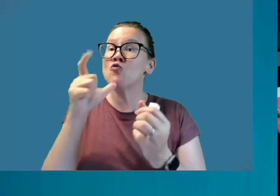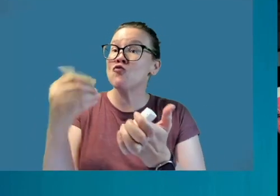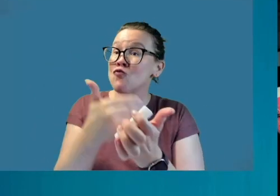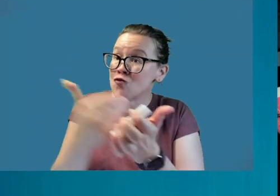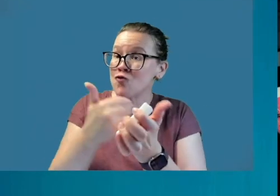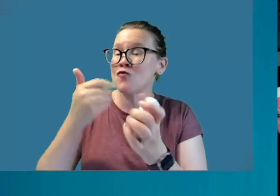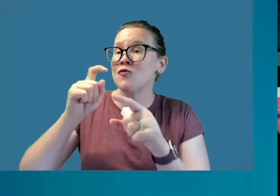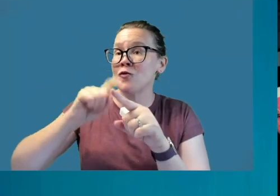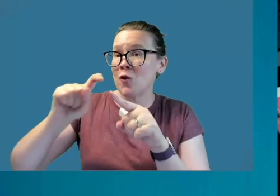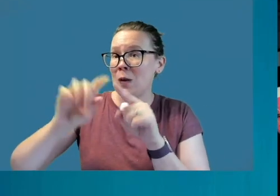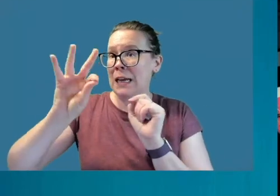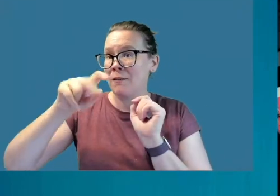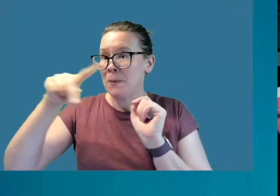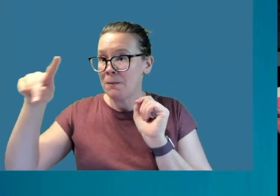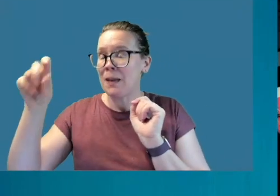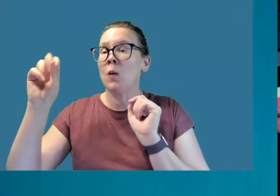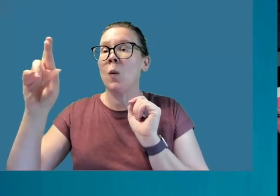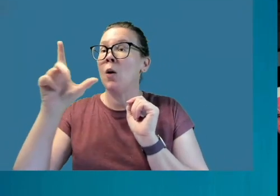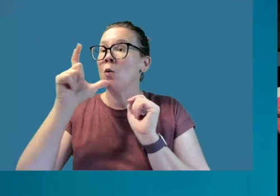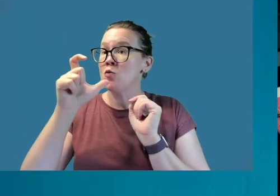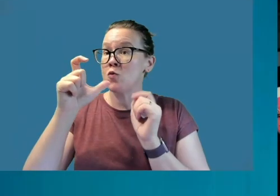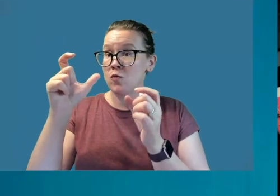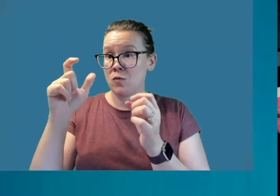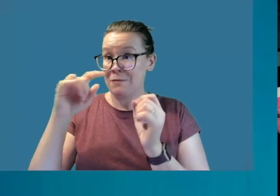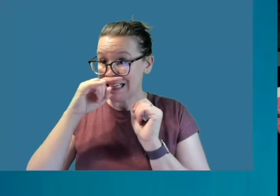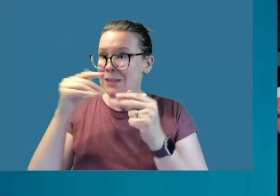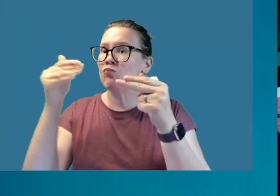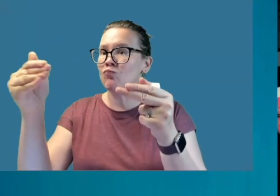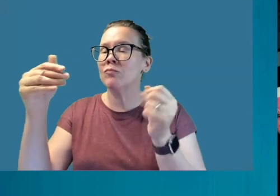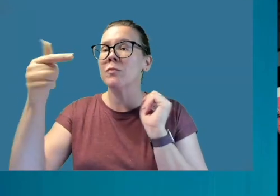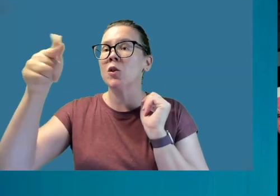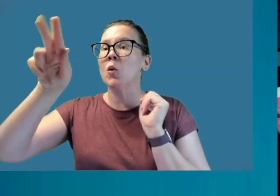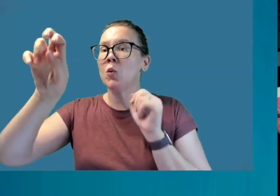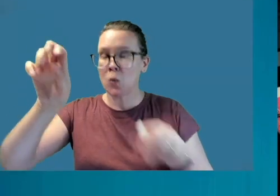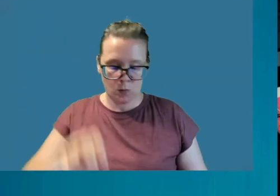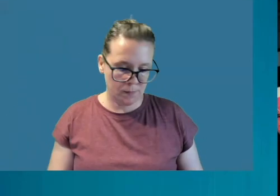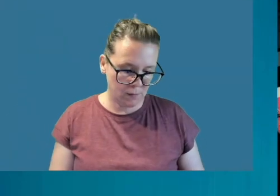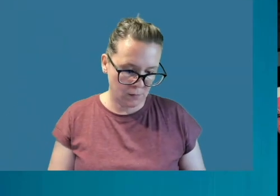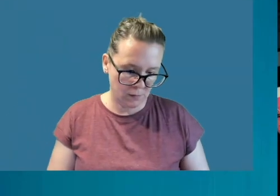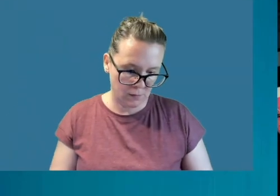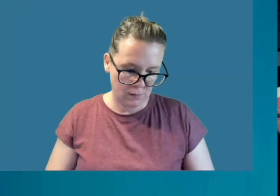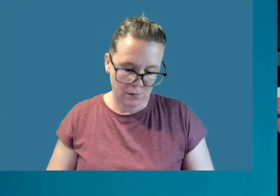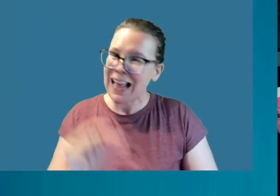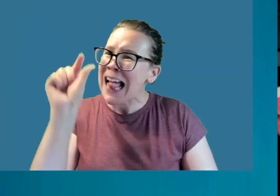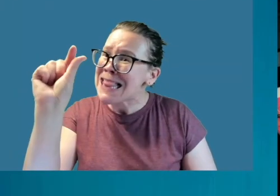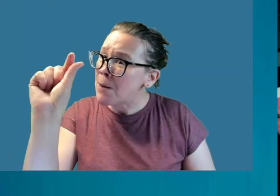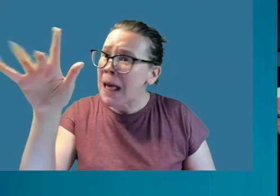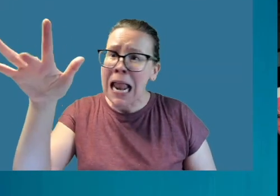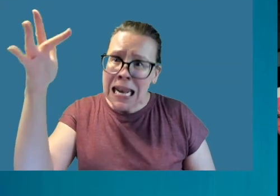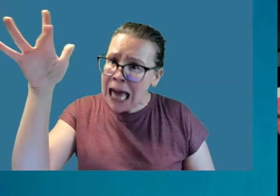Now, again, I suggest anyone who's new to FPP, or if you are in my sewing